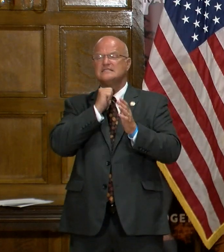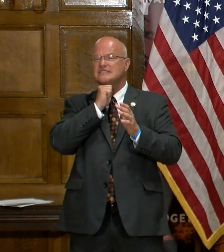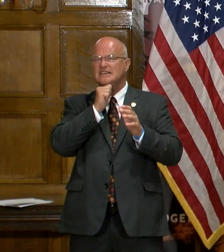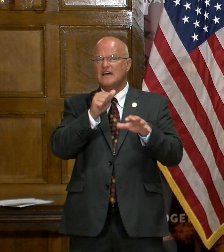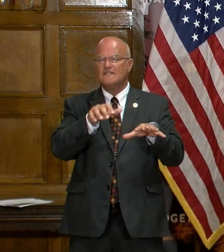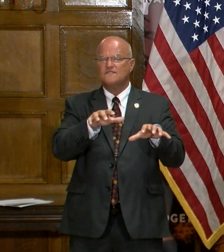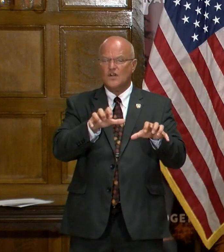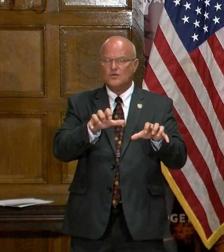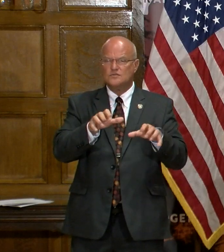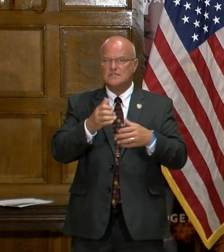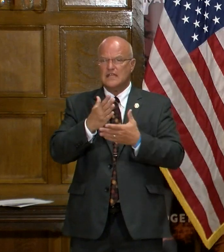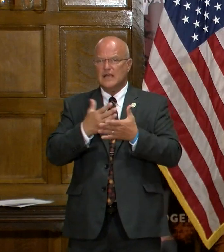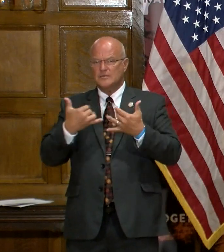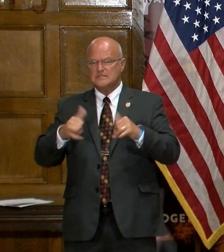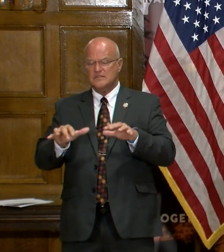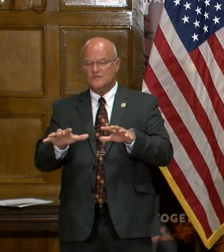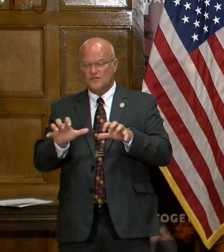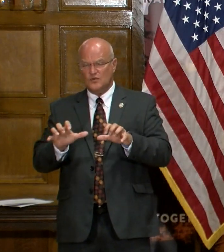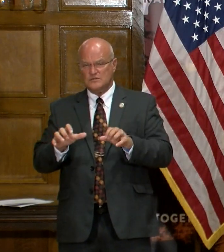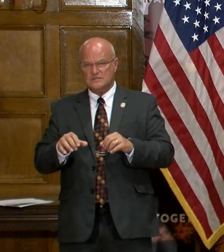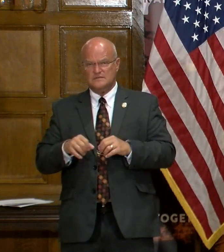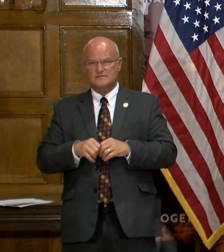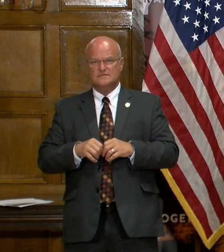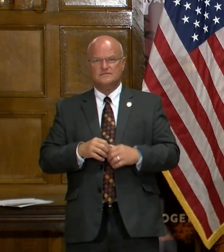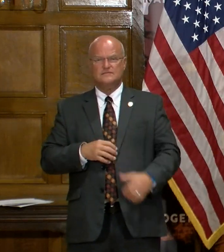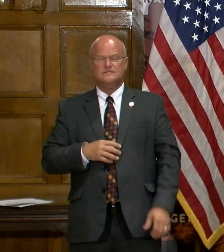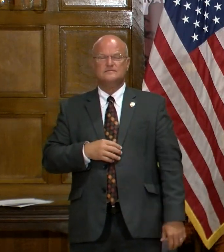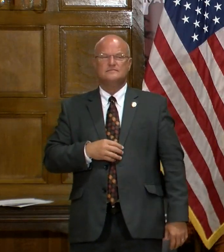are still frozen?